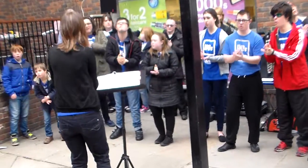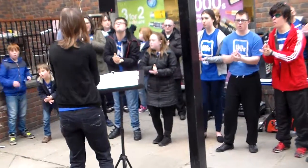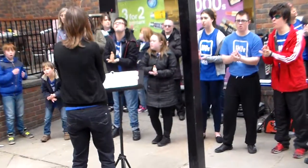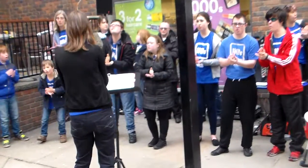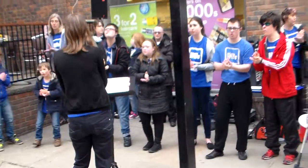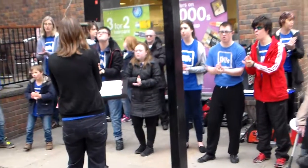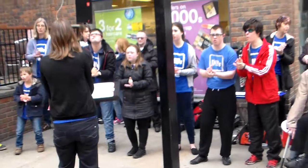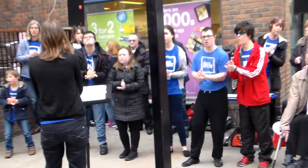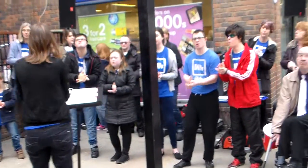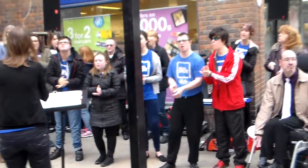No!